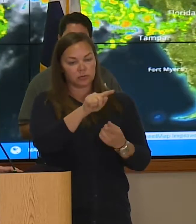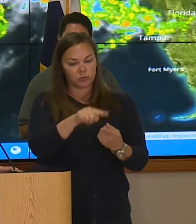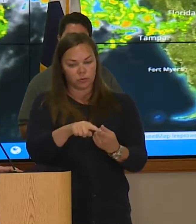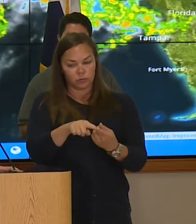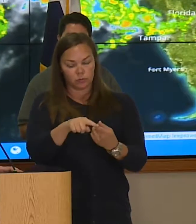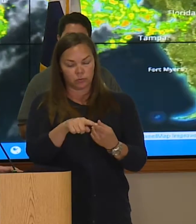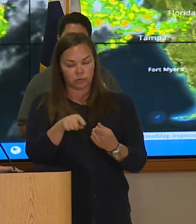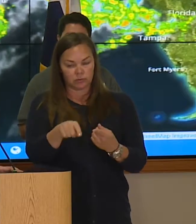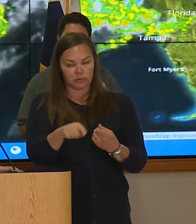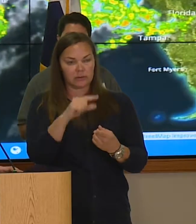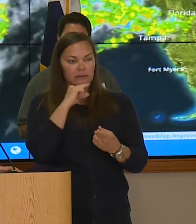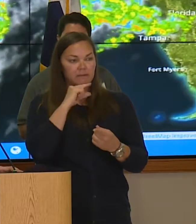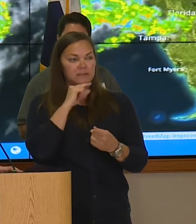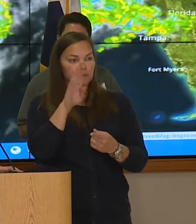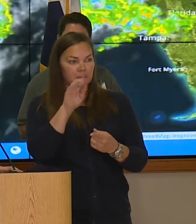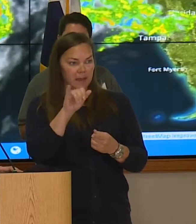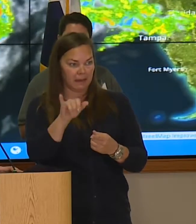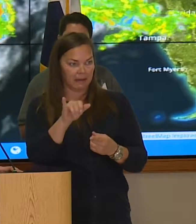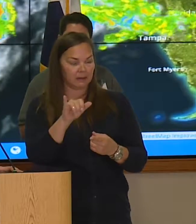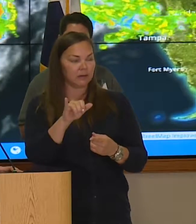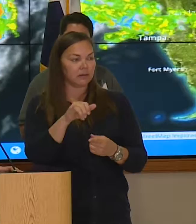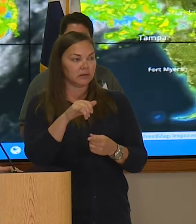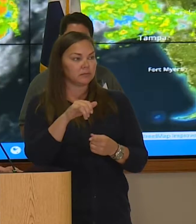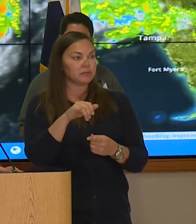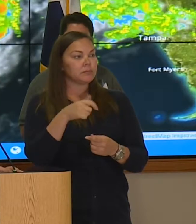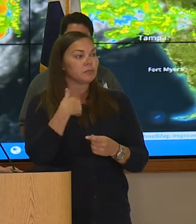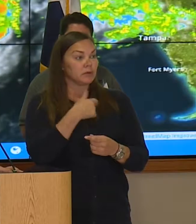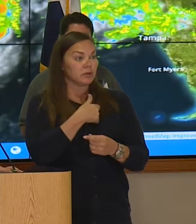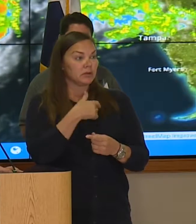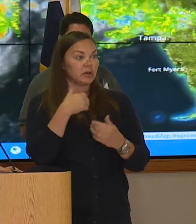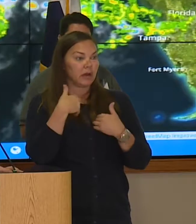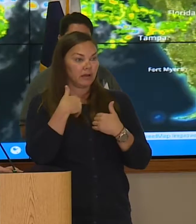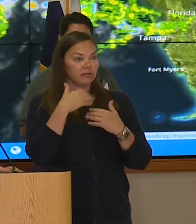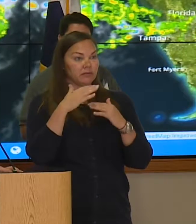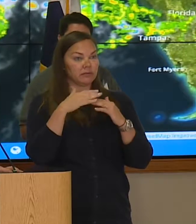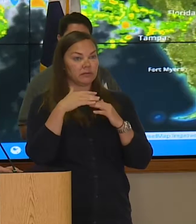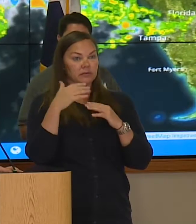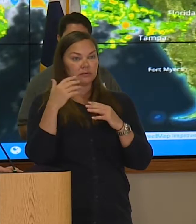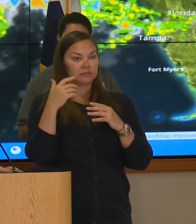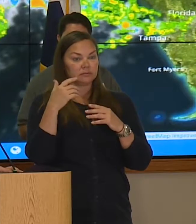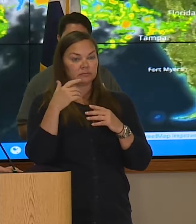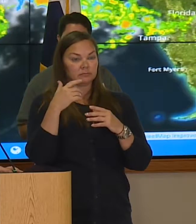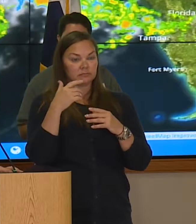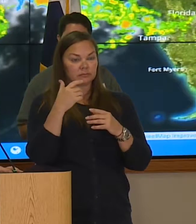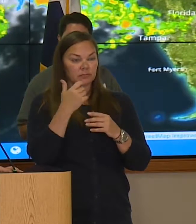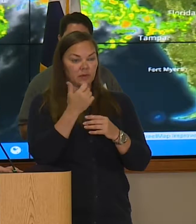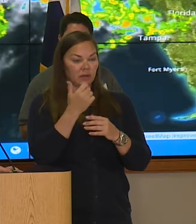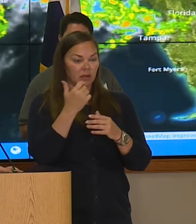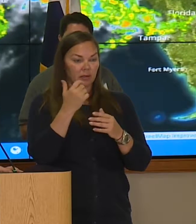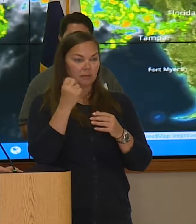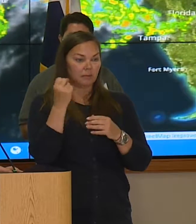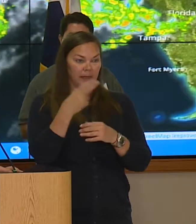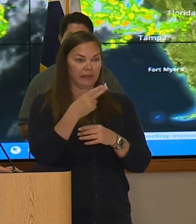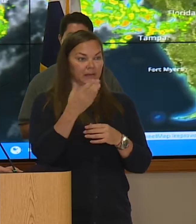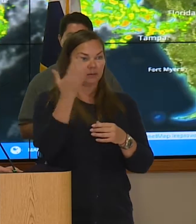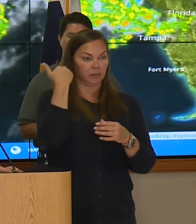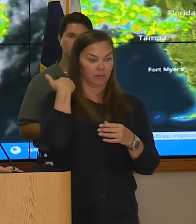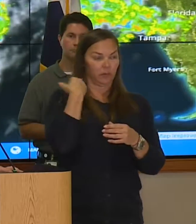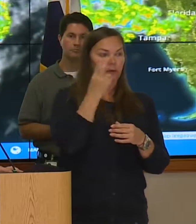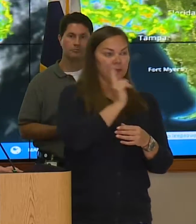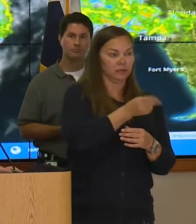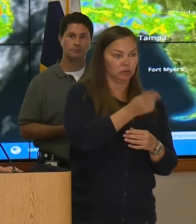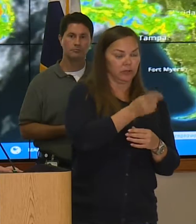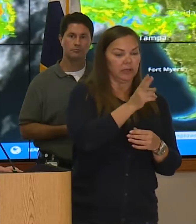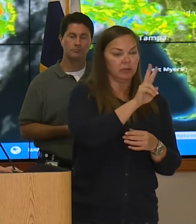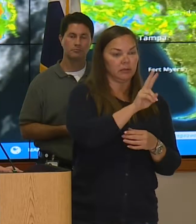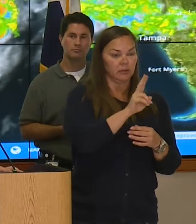to Galveston Bay. We have exceeded by almost 2 feet the historical record